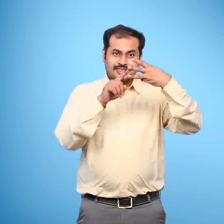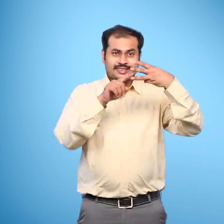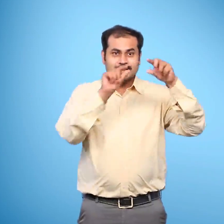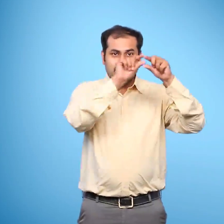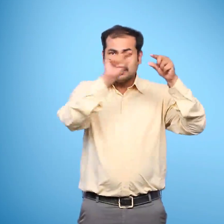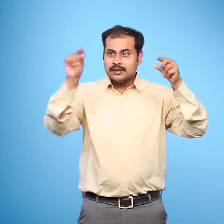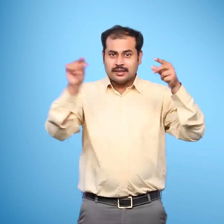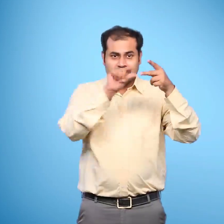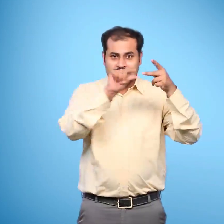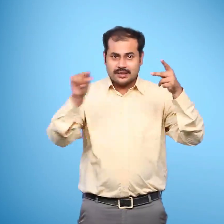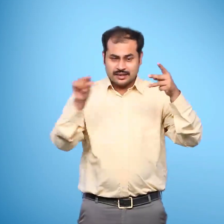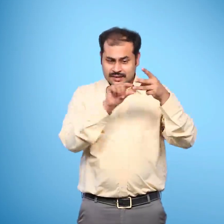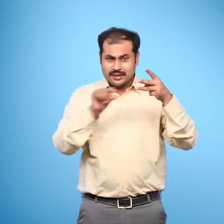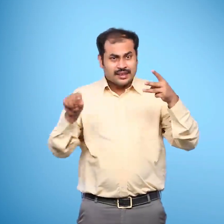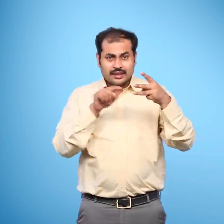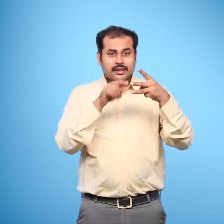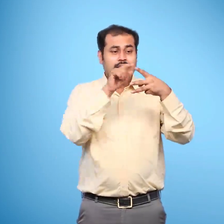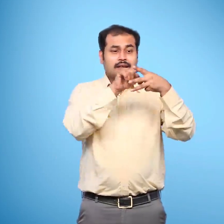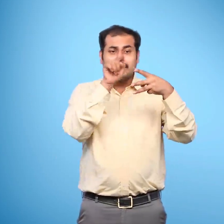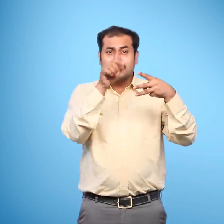The upper line has these numbers: